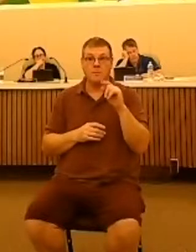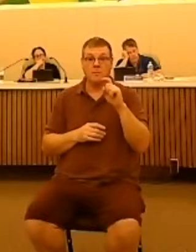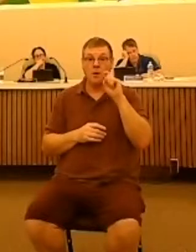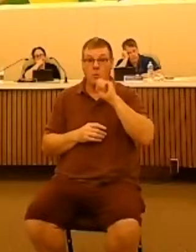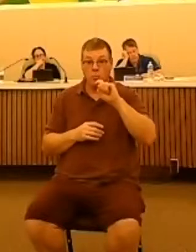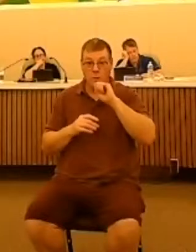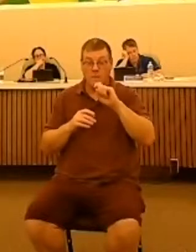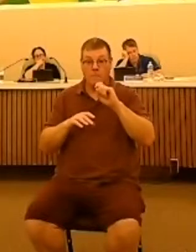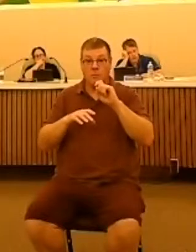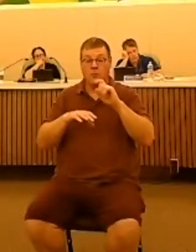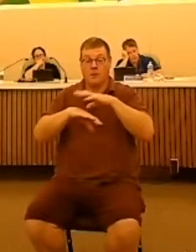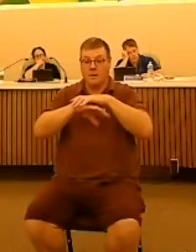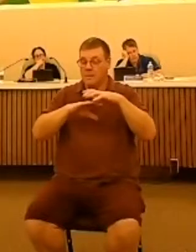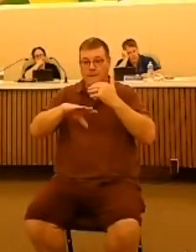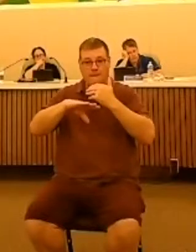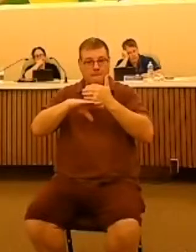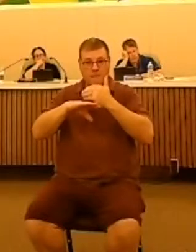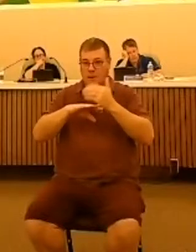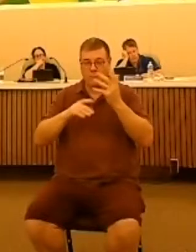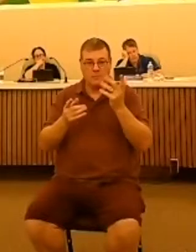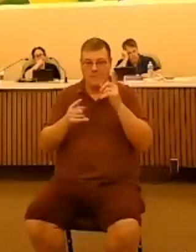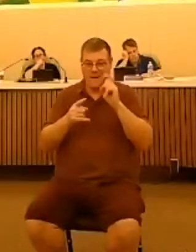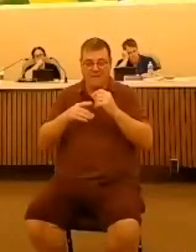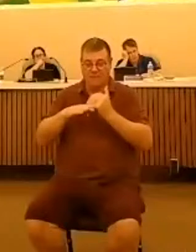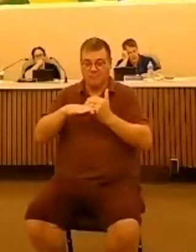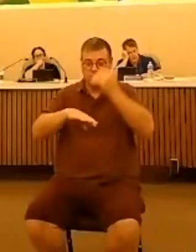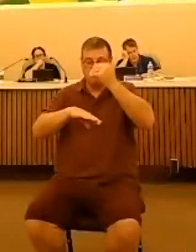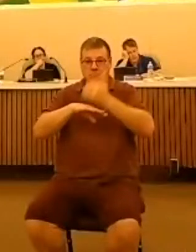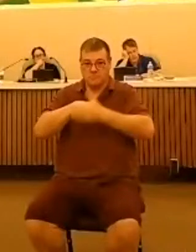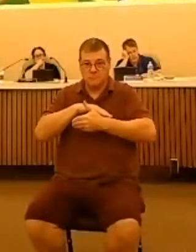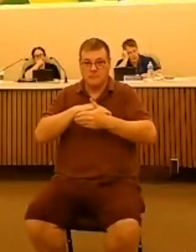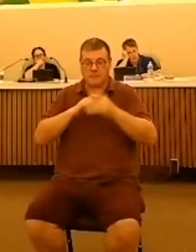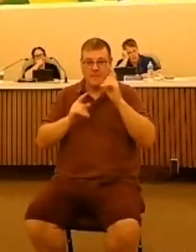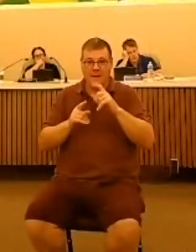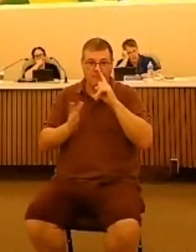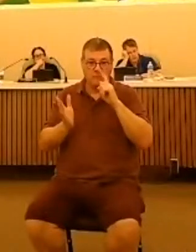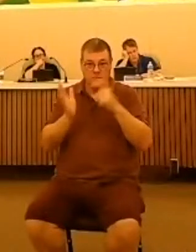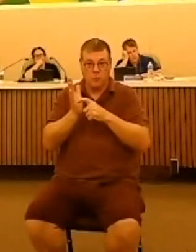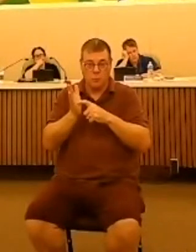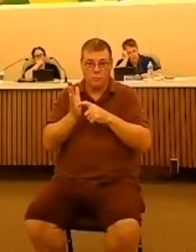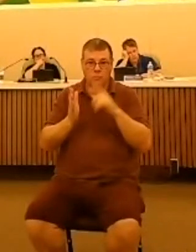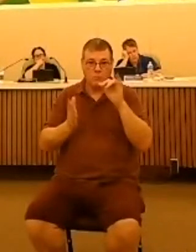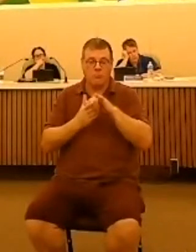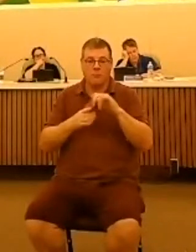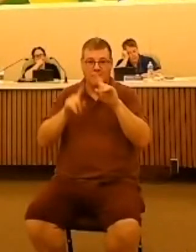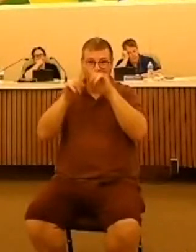rubber installed ones, the plow has to basically lift. So there would be signs indicating that there's a